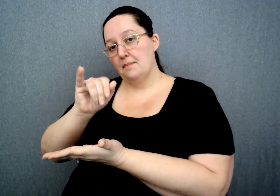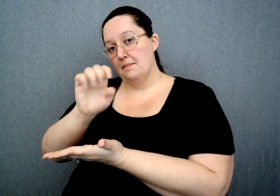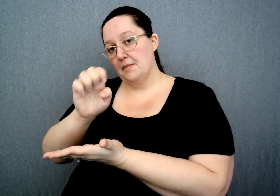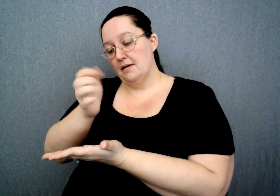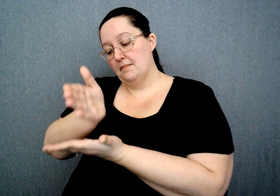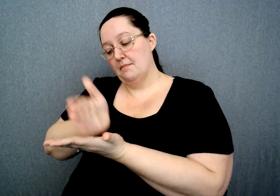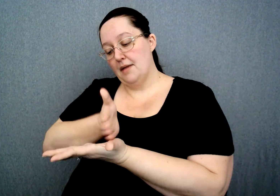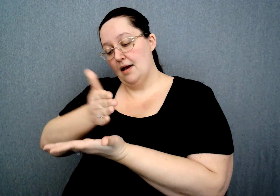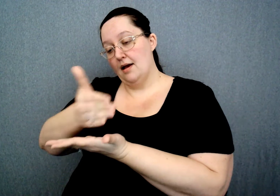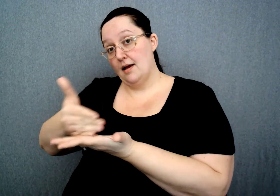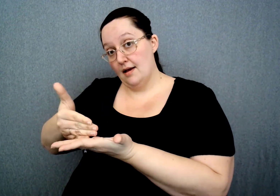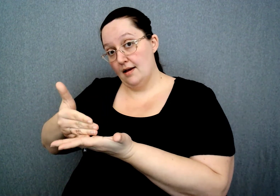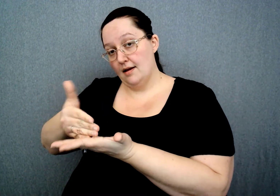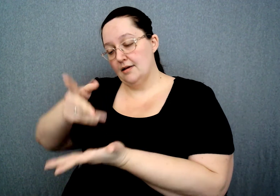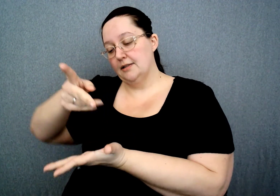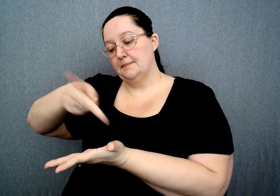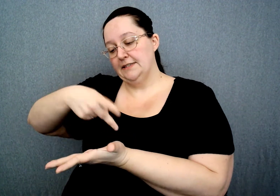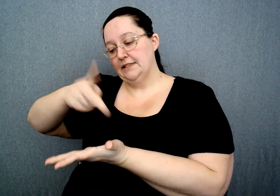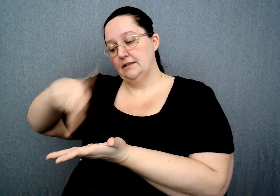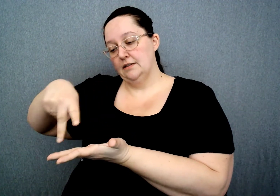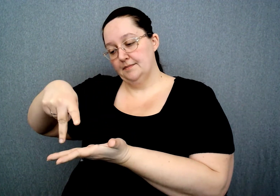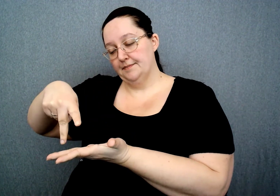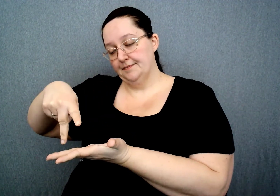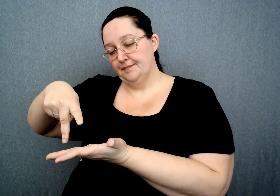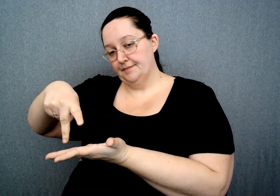Kind of like the sign for pie, but with a P, pizza.